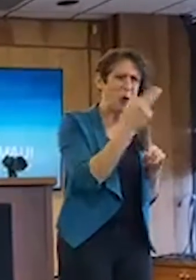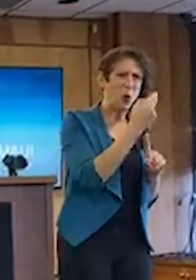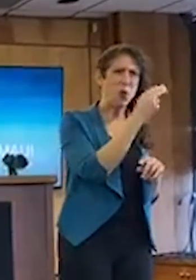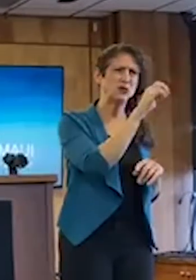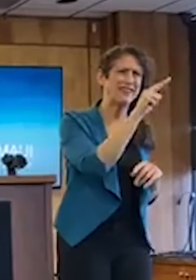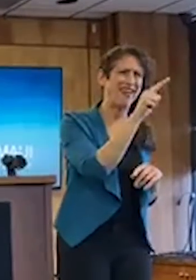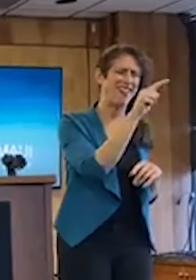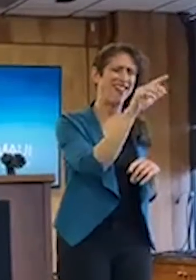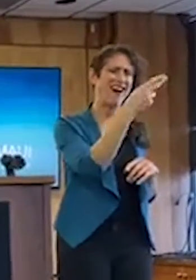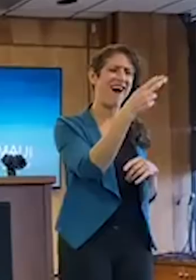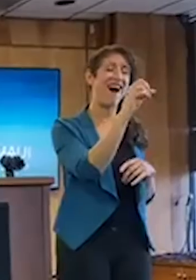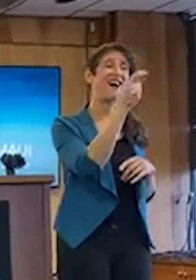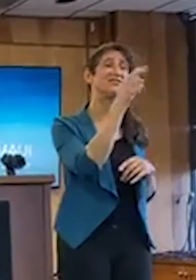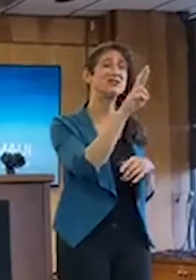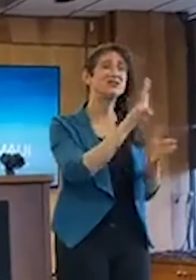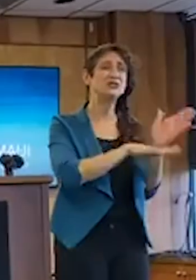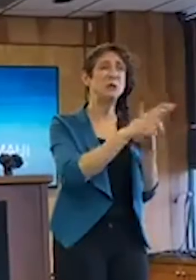been notified to close.